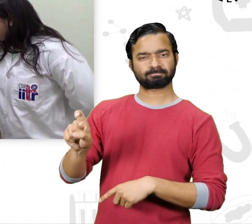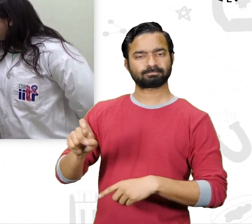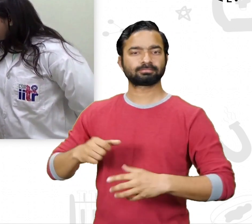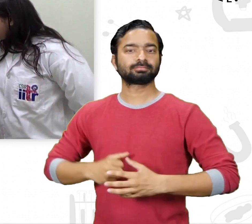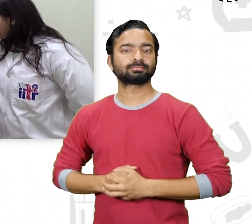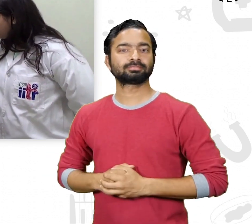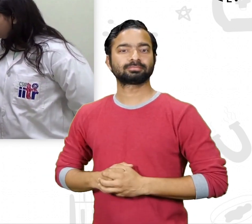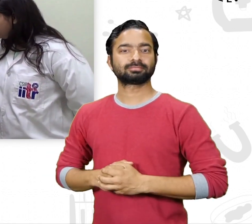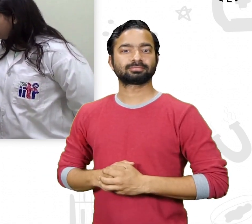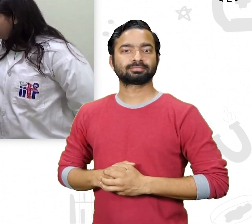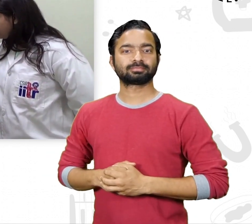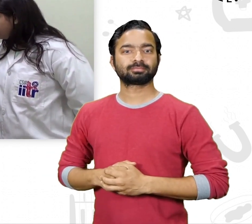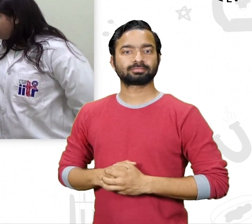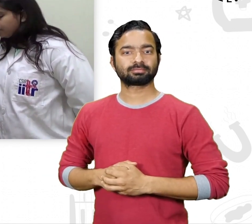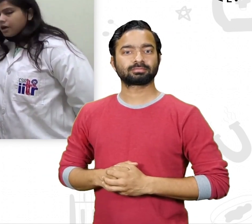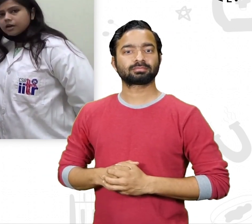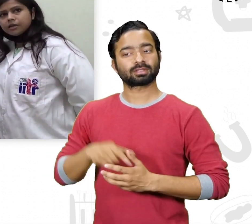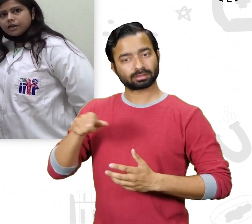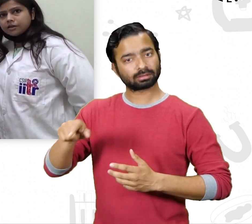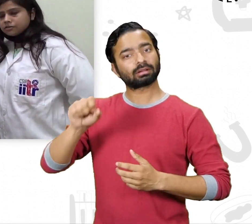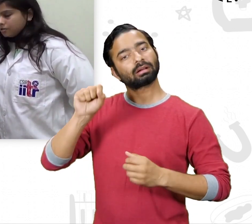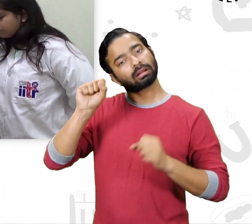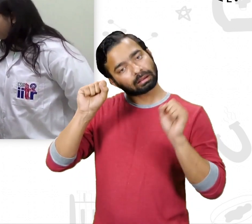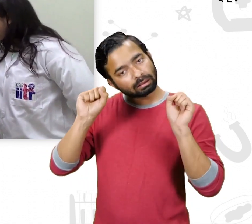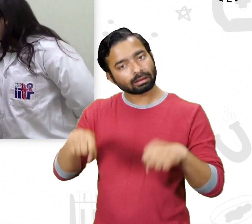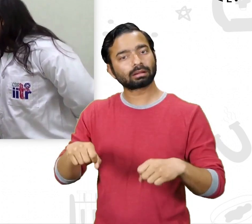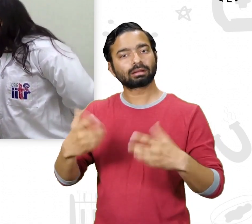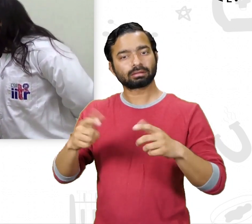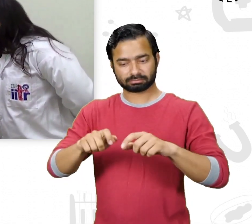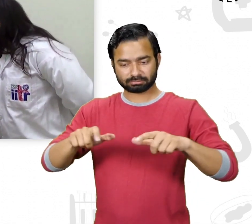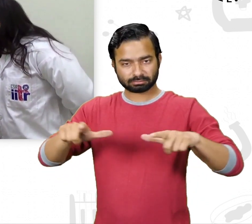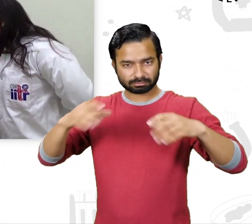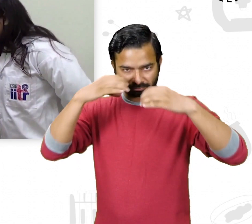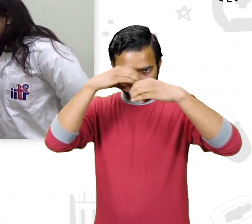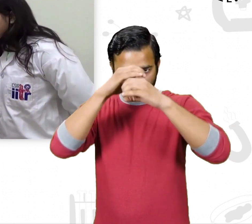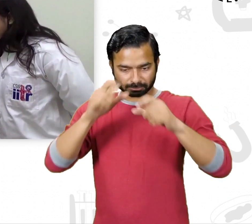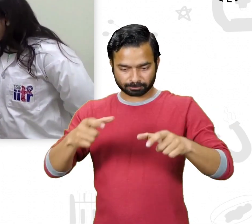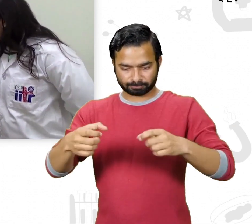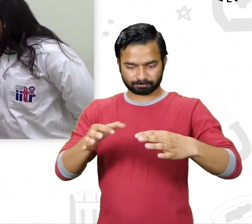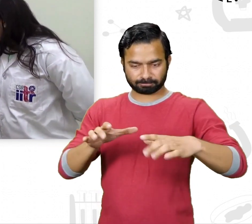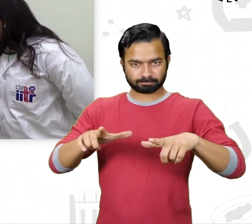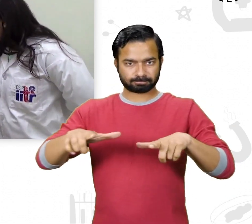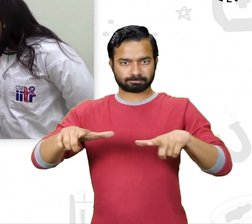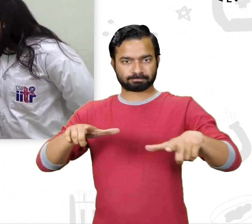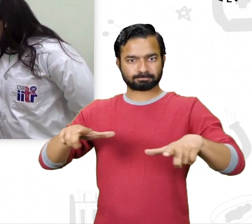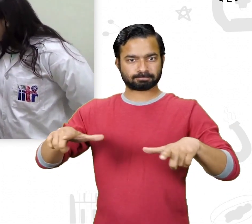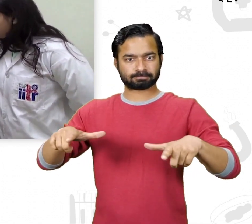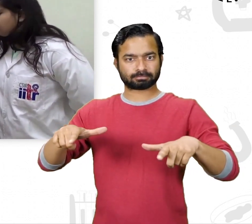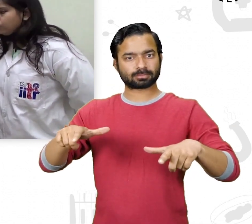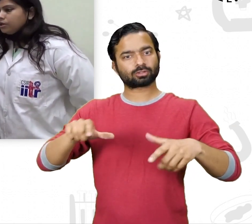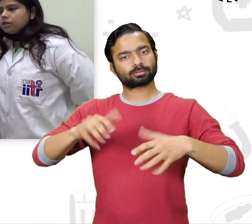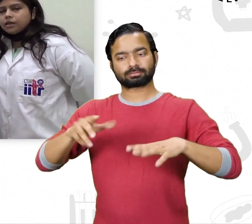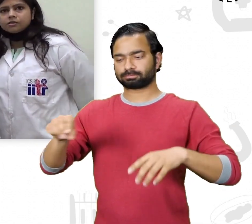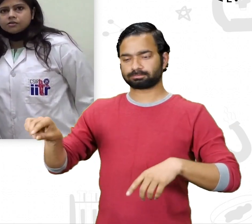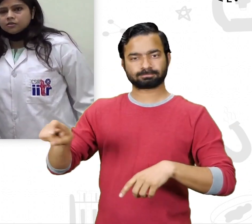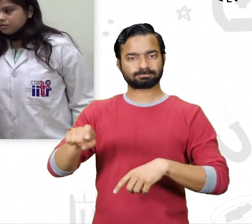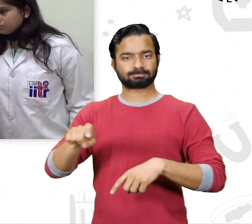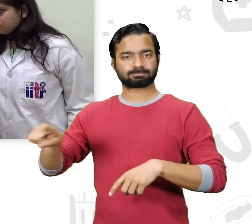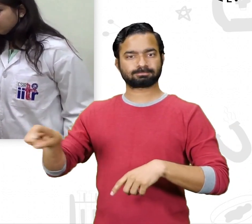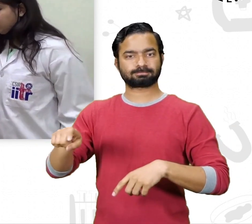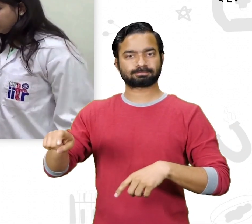and 63x and 100x. In this slide, we use the